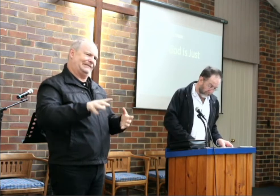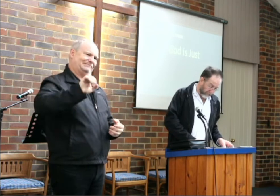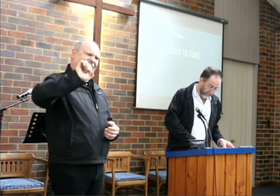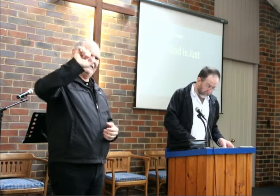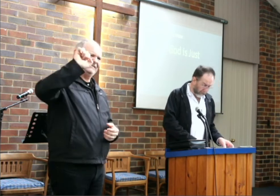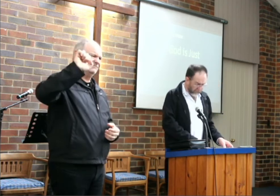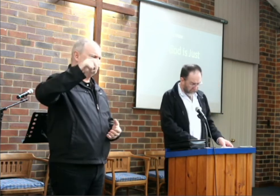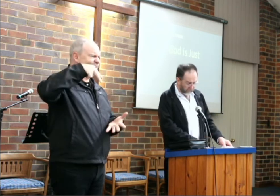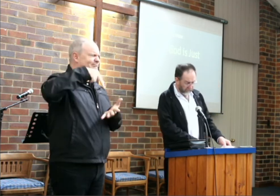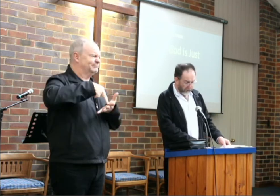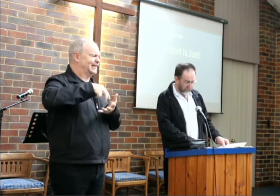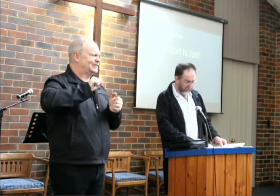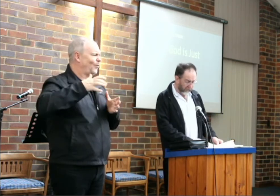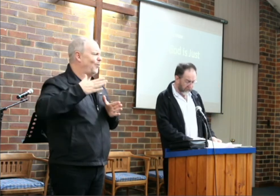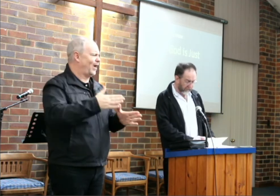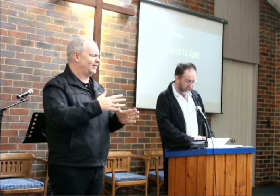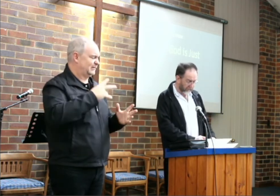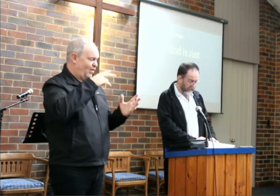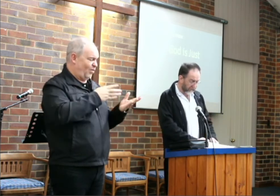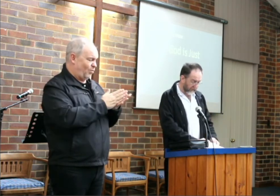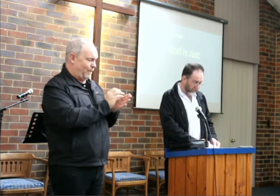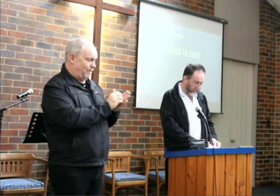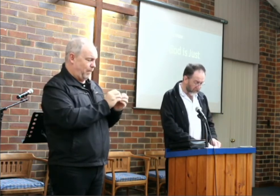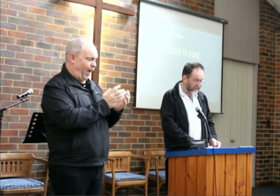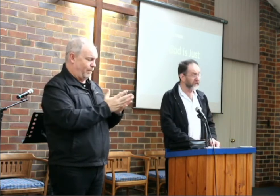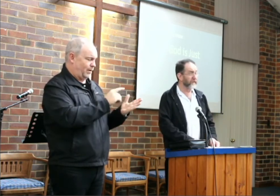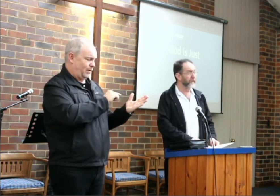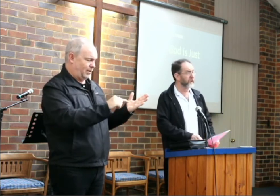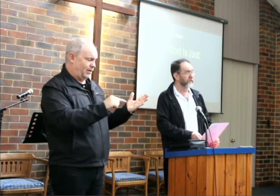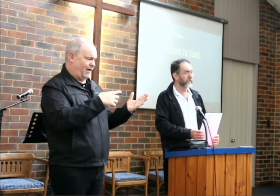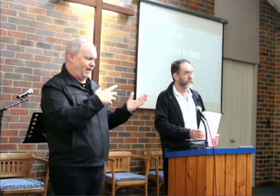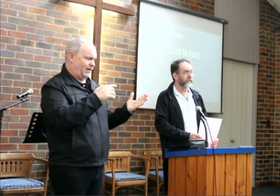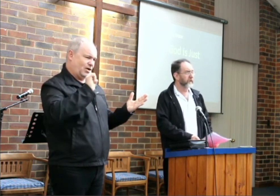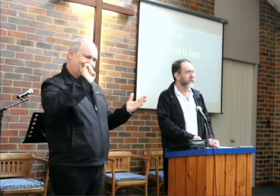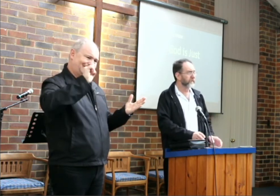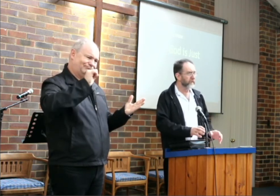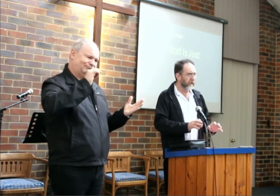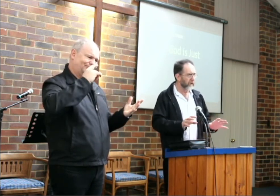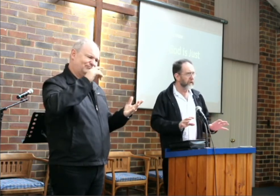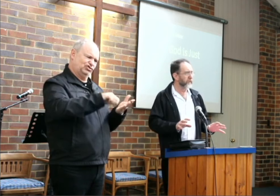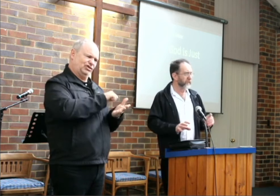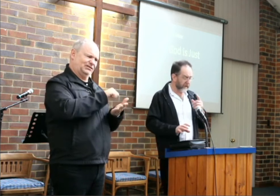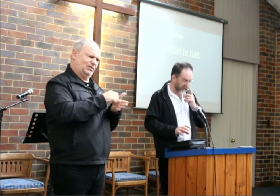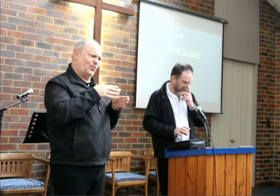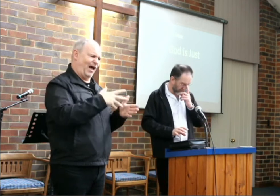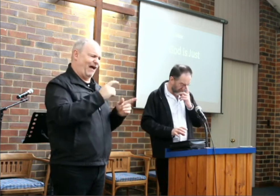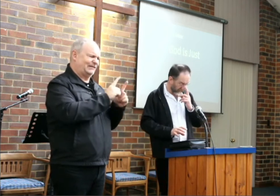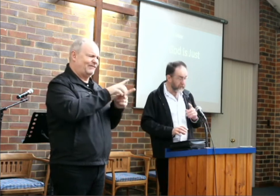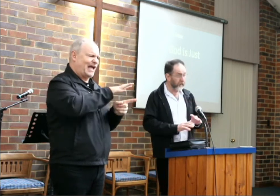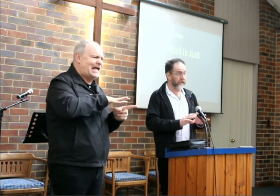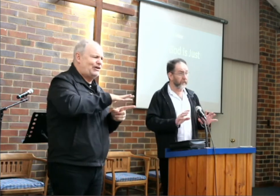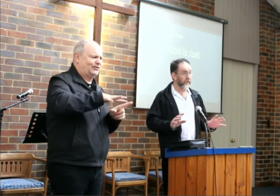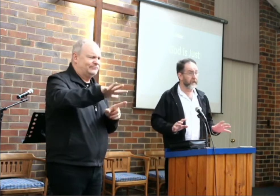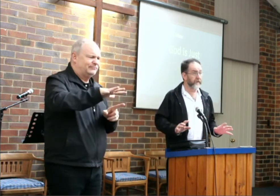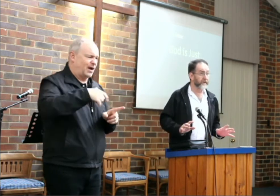Well, when we read through the Bible, we find that God's justice involves sort of a number of areas. I'm not